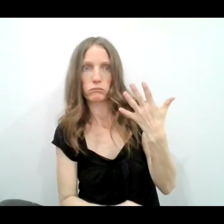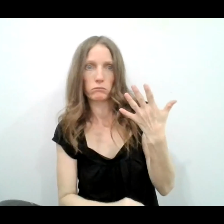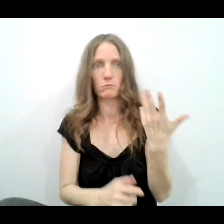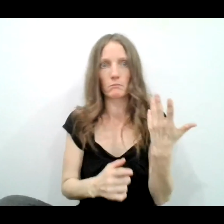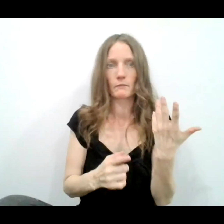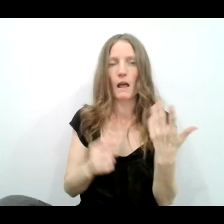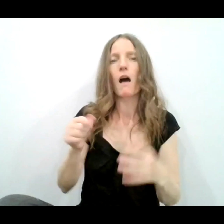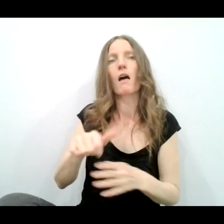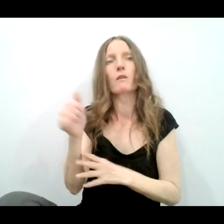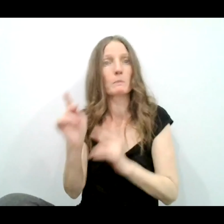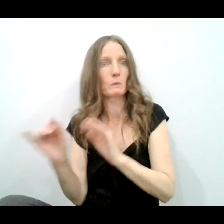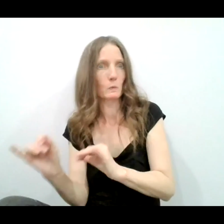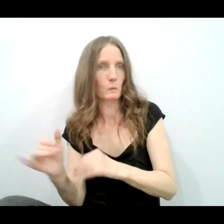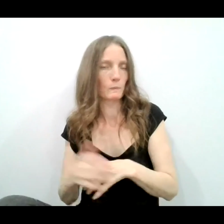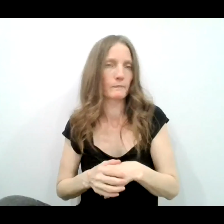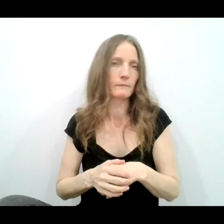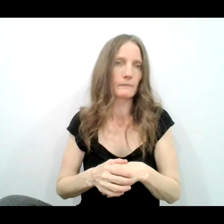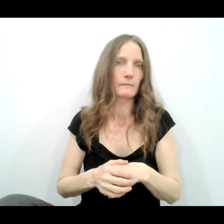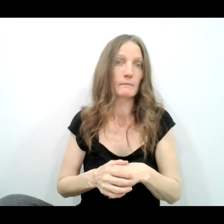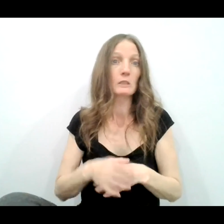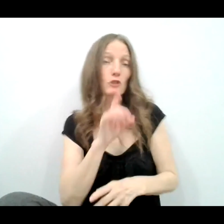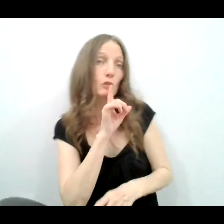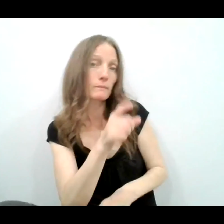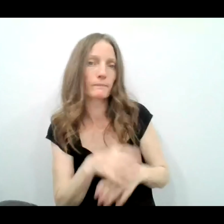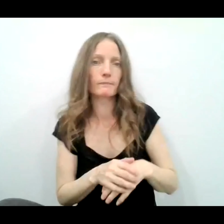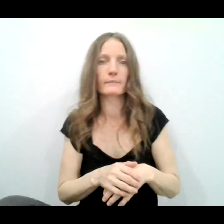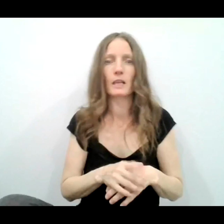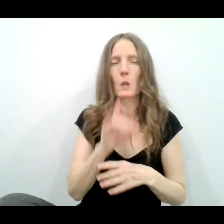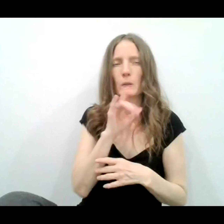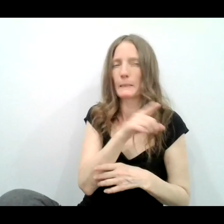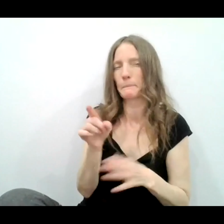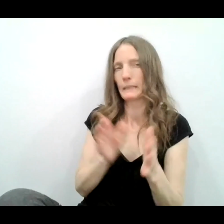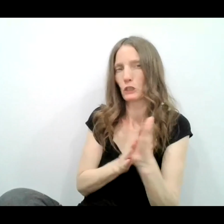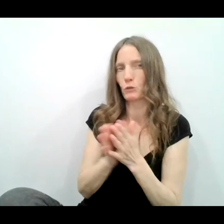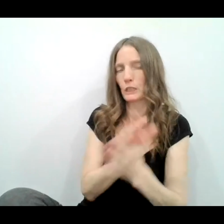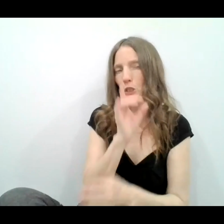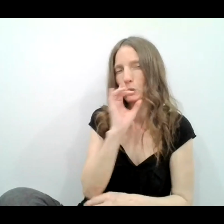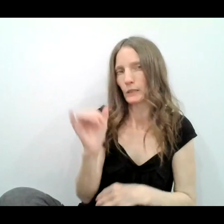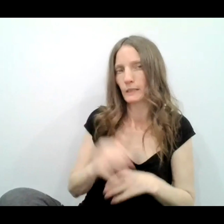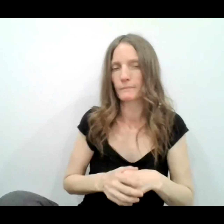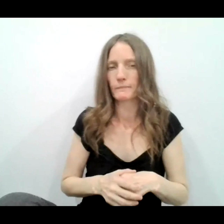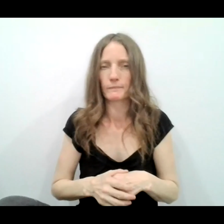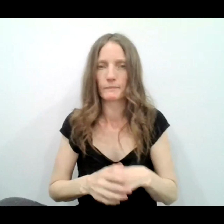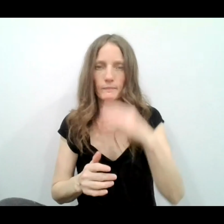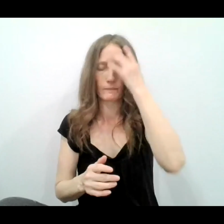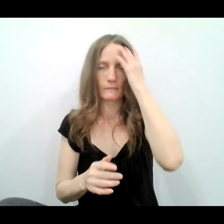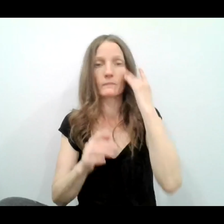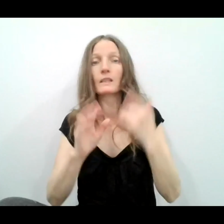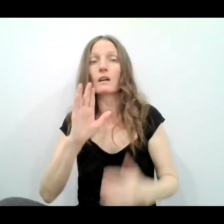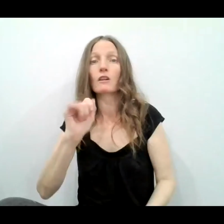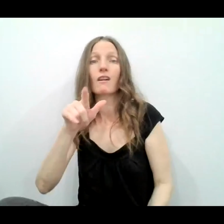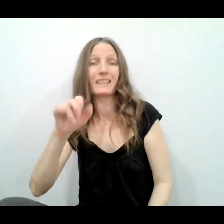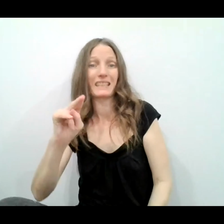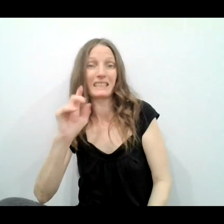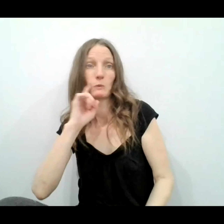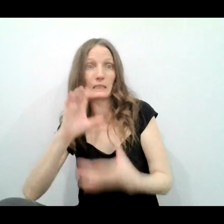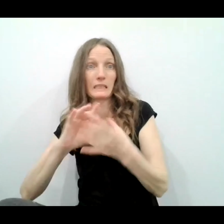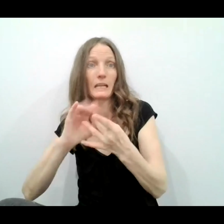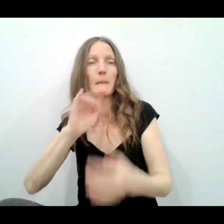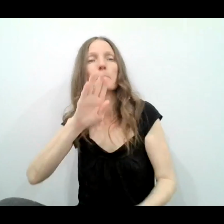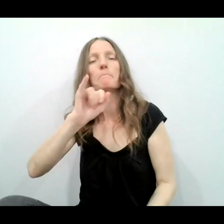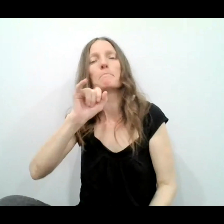to be some interest in that. So to kind of go back to your comment, Colleen, we were using the Benji app for the activities, but not sort